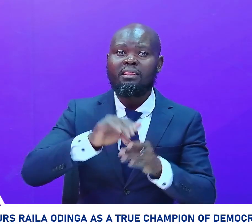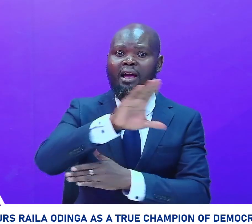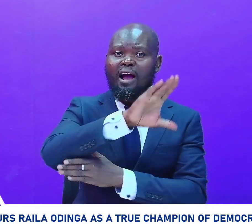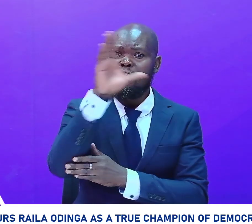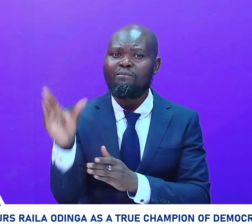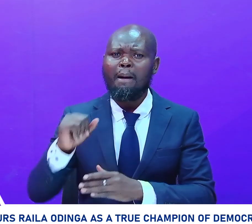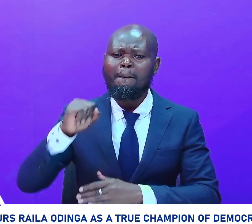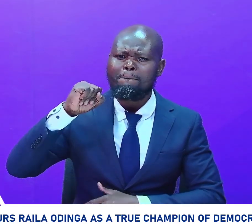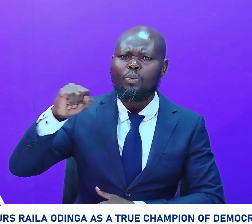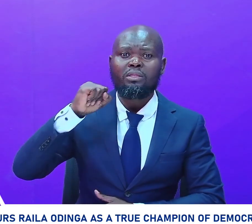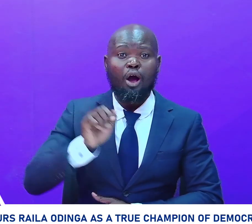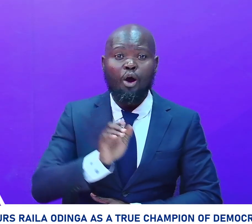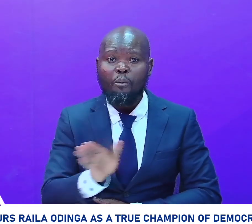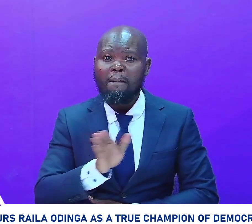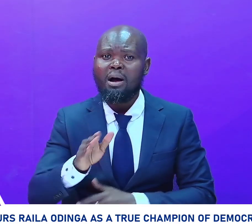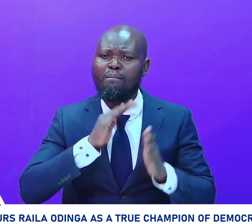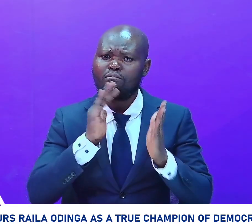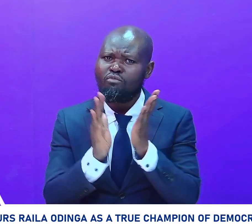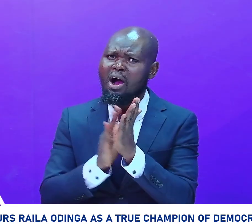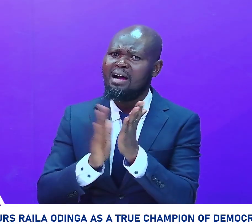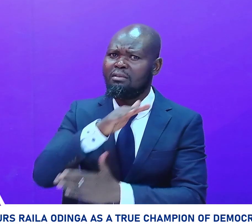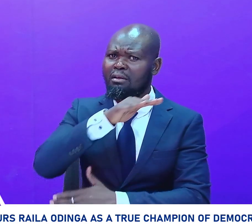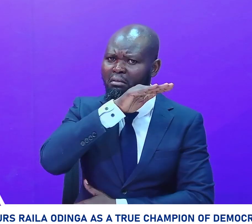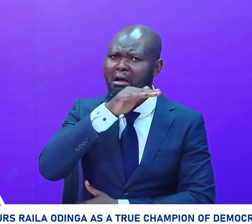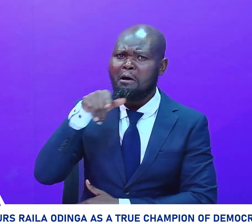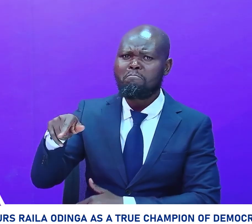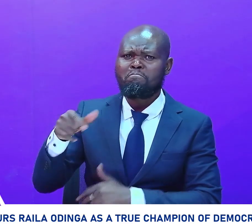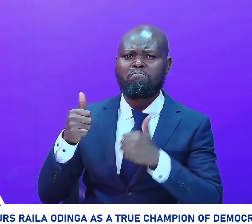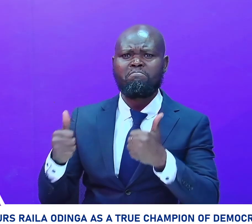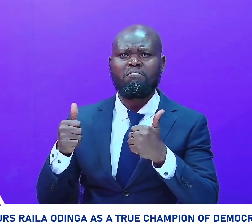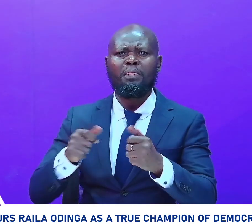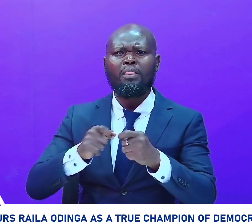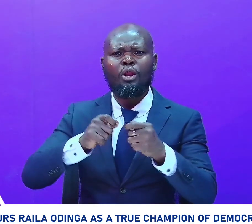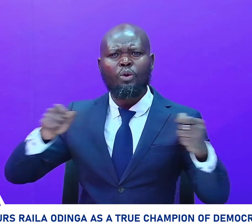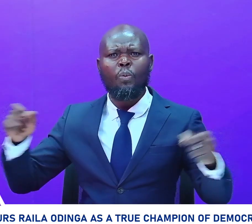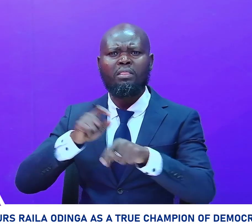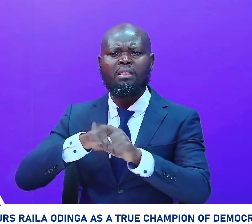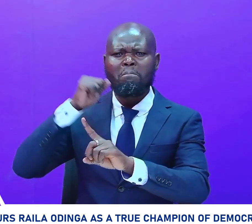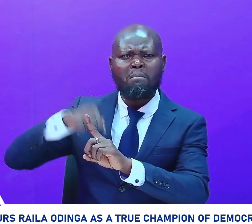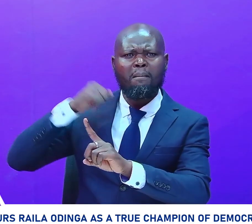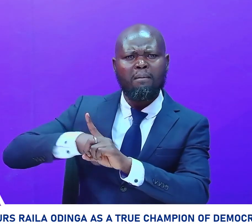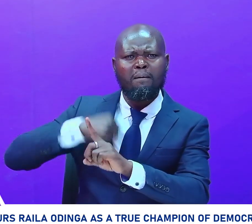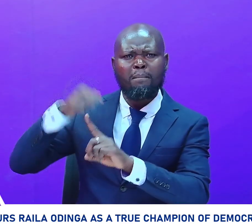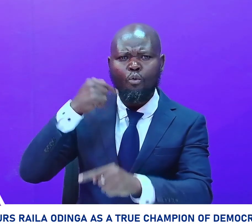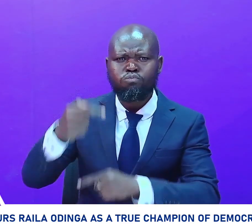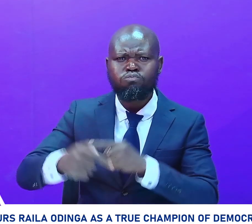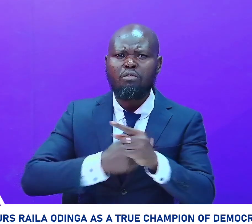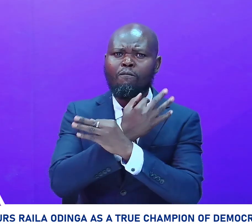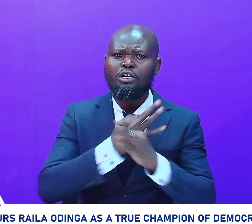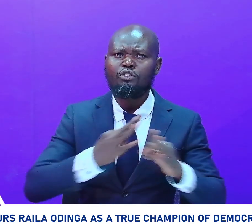symbol of resilience in African politics. Obama praised Odinga's decades of long struggle for